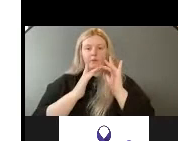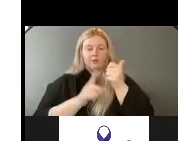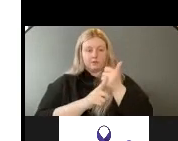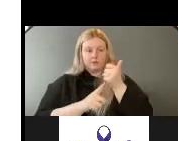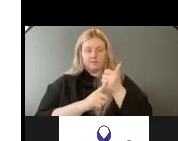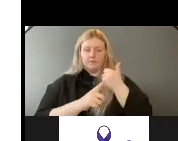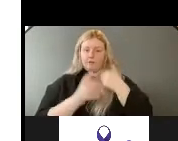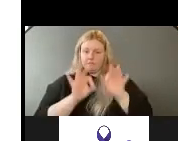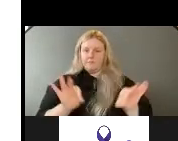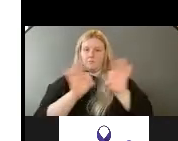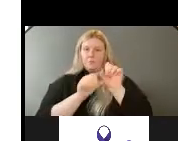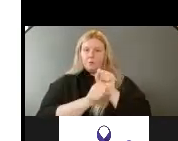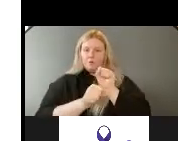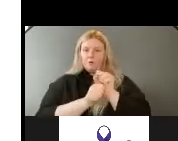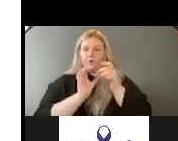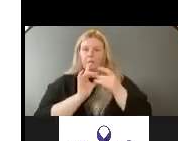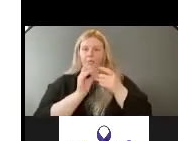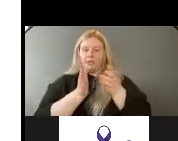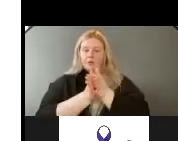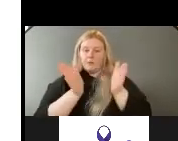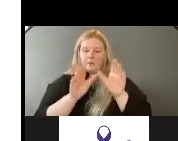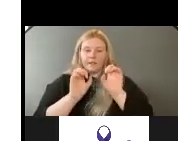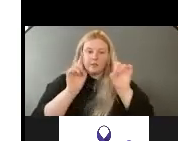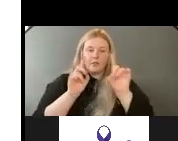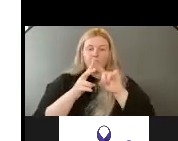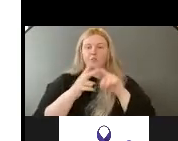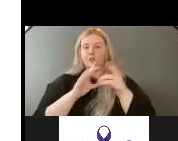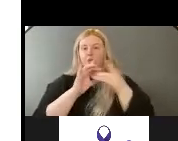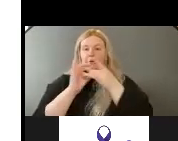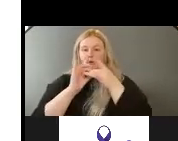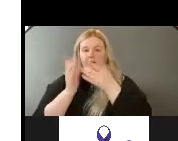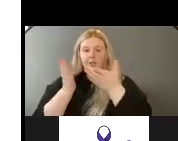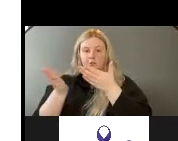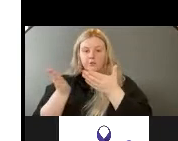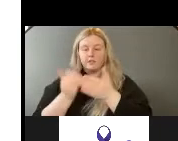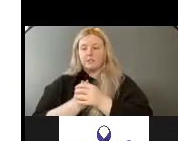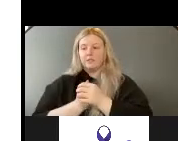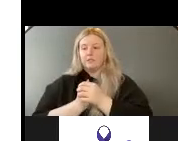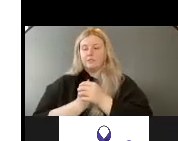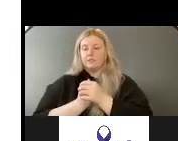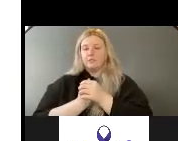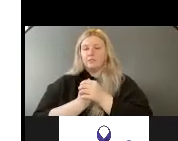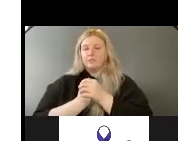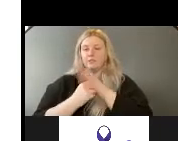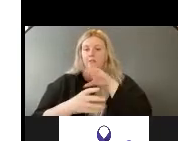work around public education and coordination of services in their